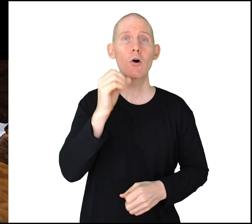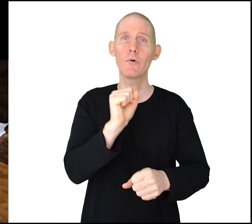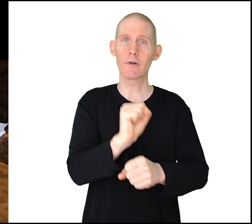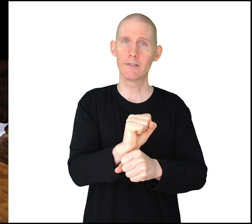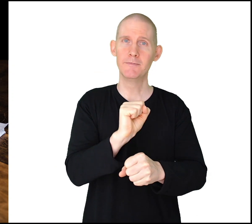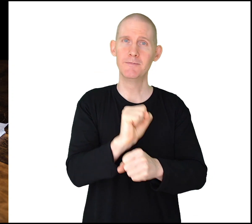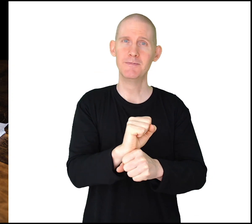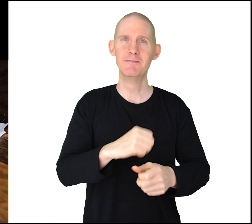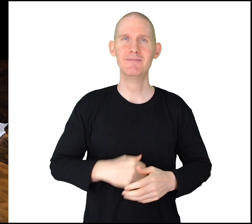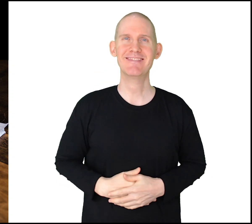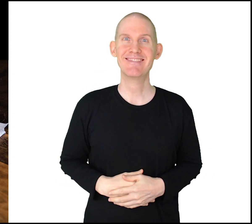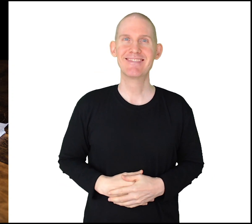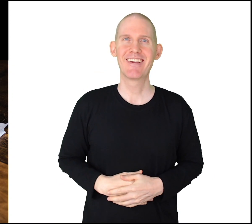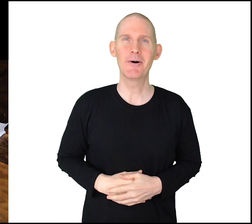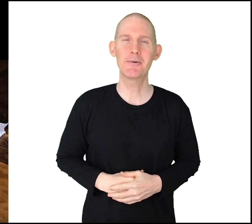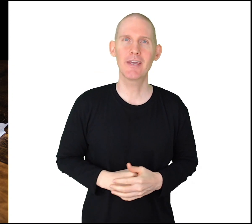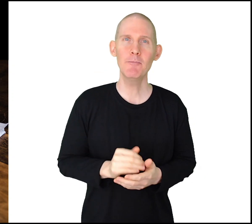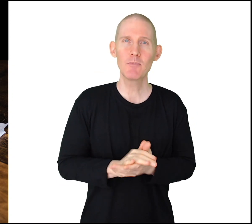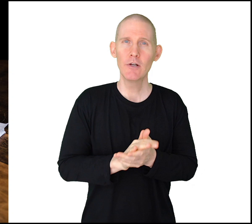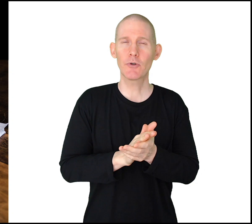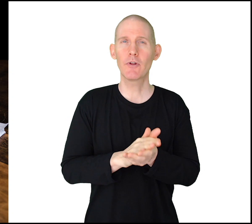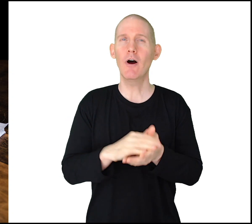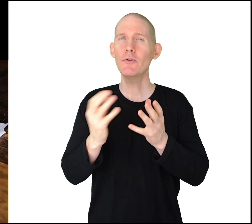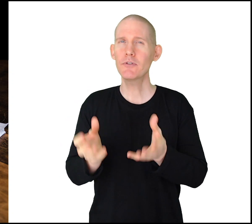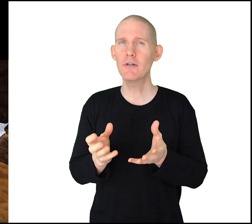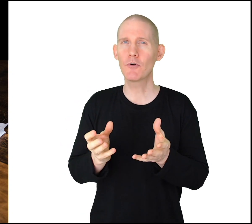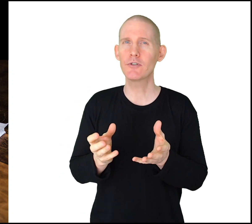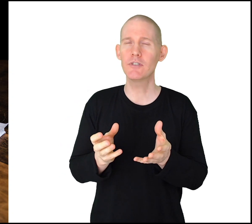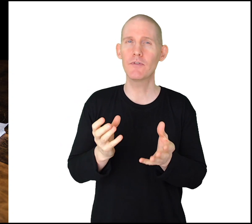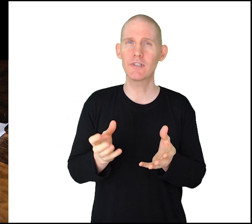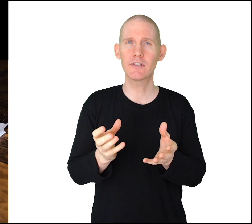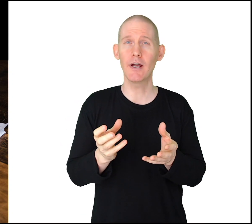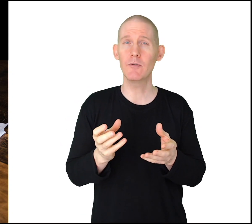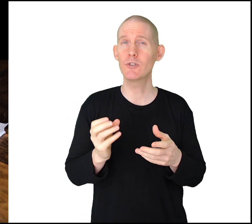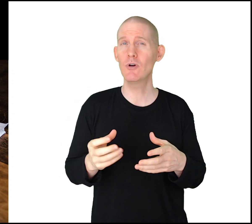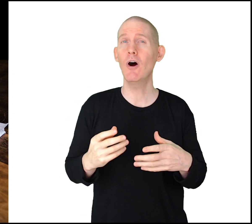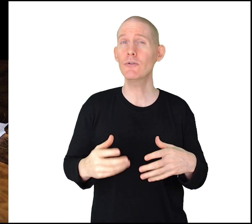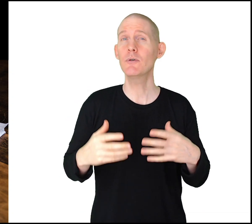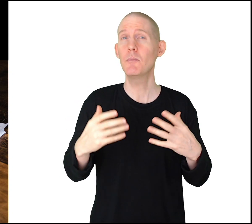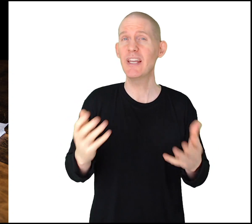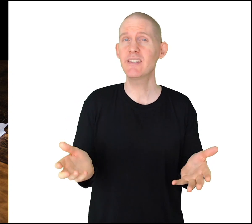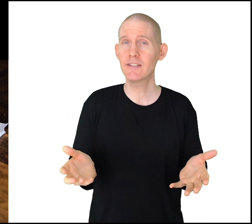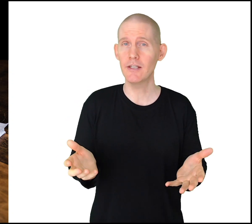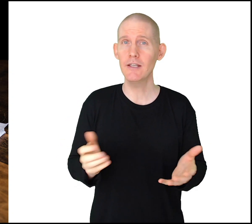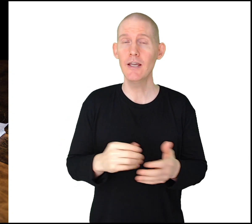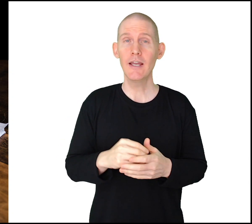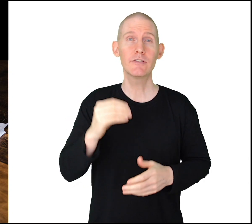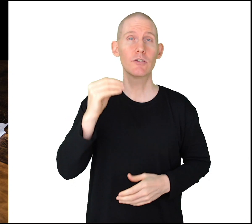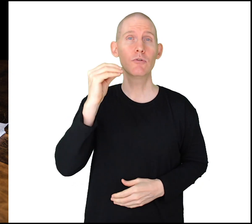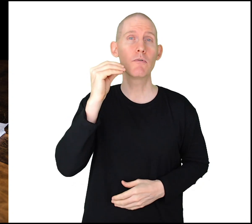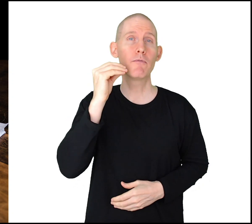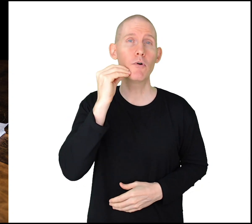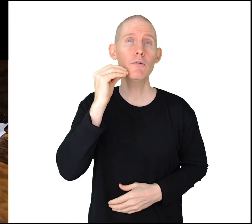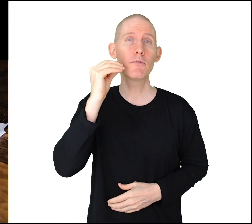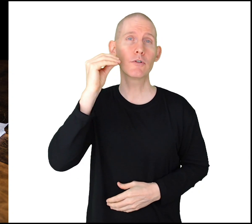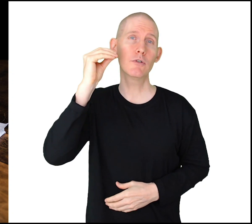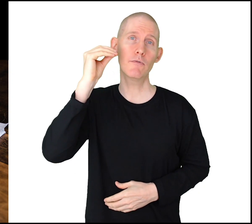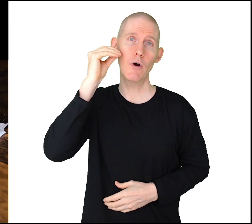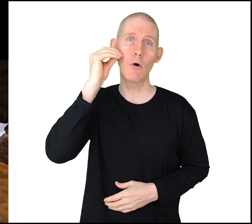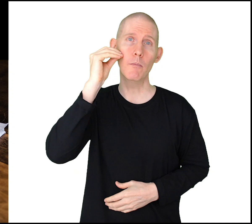homework. Okay, so the alternate version of this sign, which you also may see, is to do the full version of home